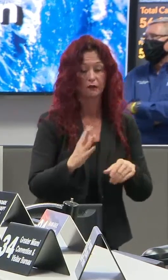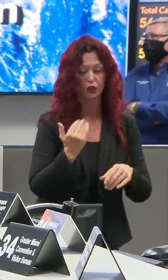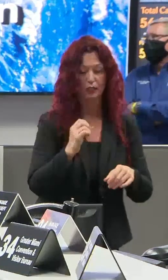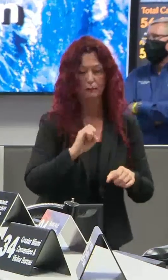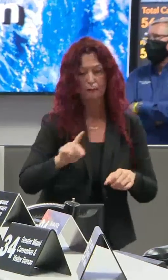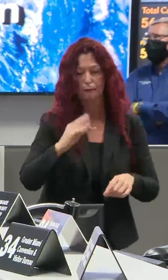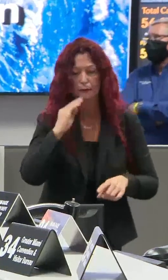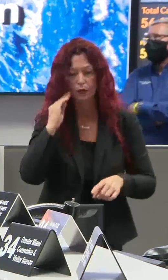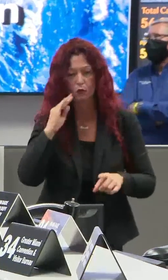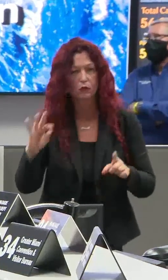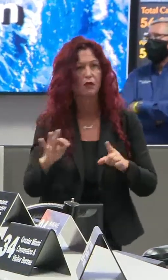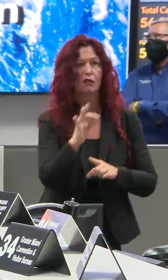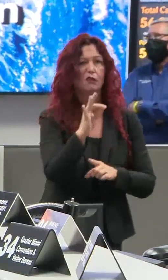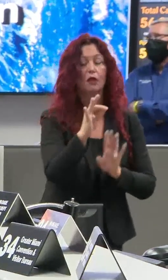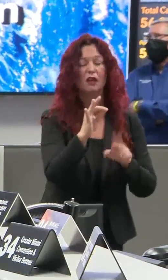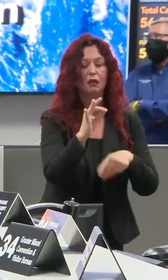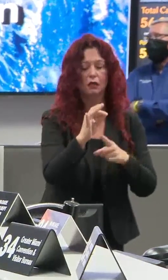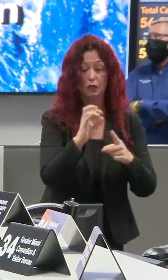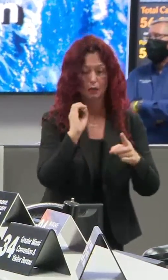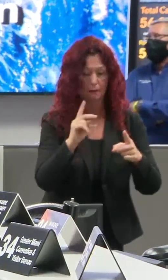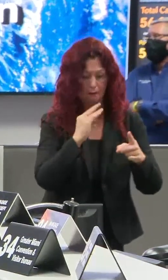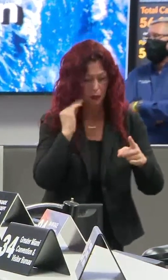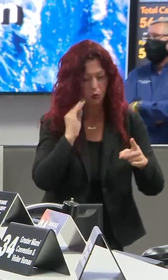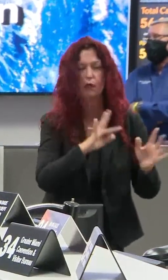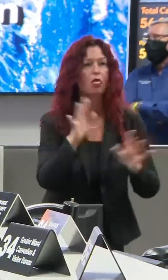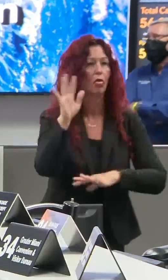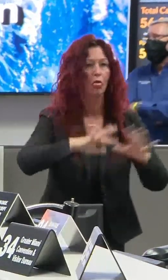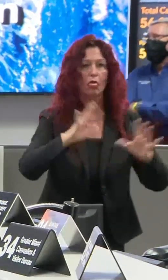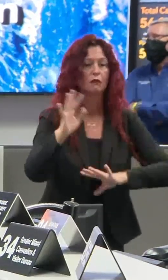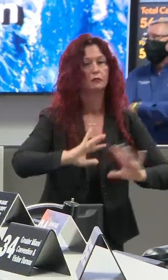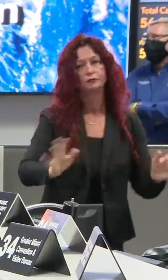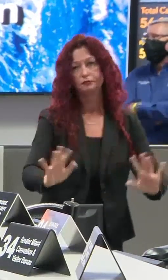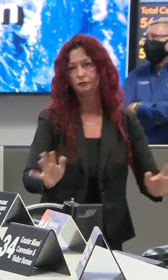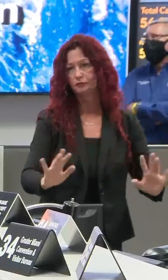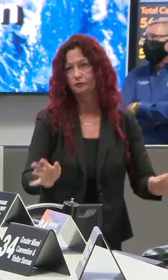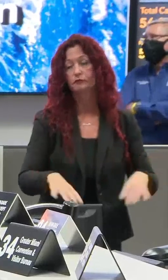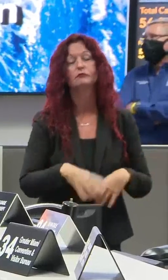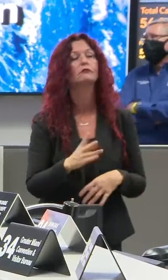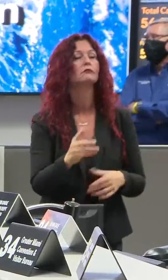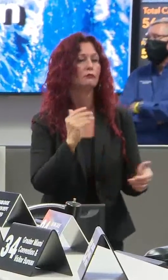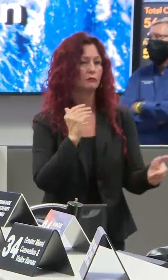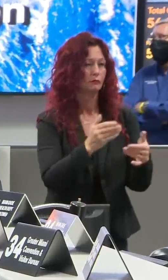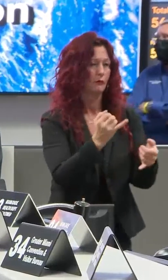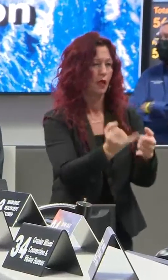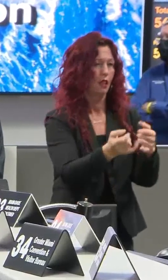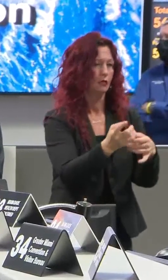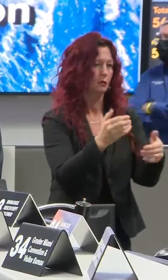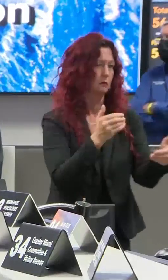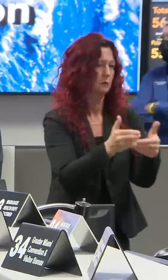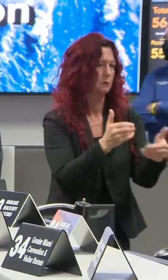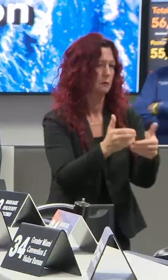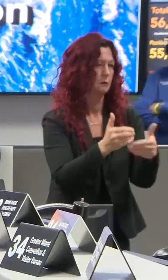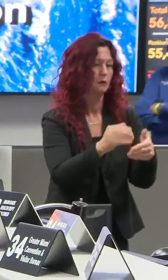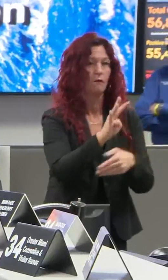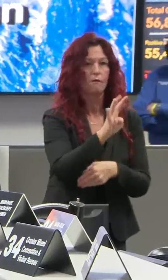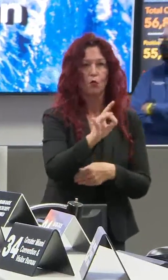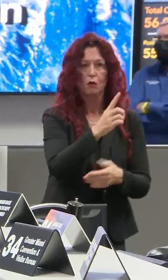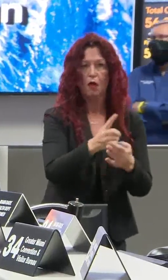prepared. If you're in an evacuation zone, if you're in a Category 1 evacuation zone, 2, 3, 4, 5, you should